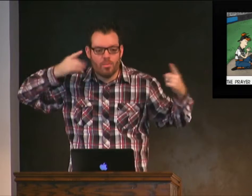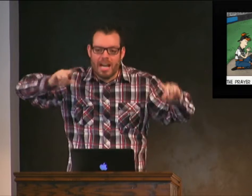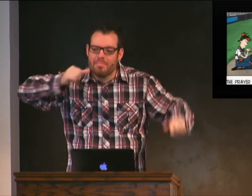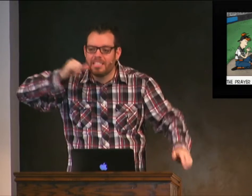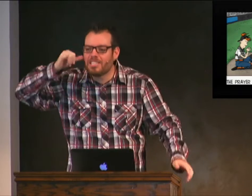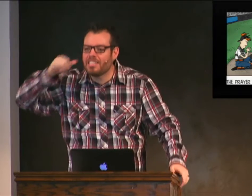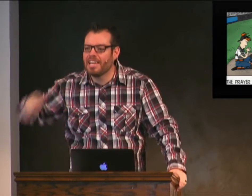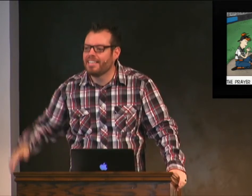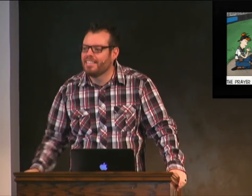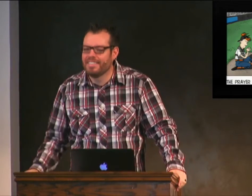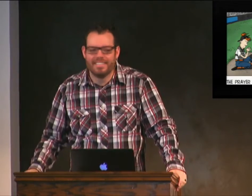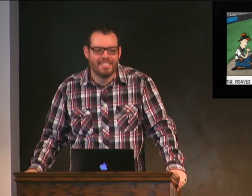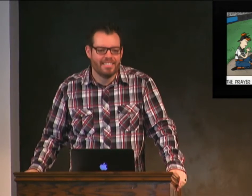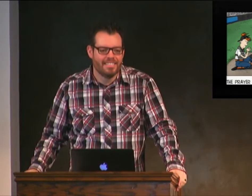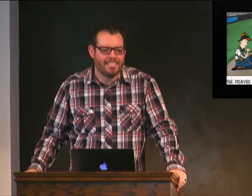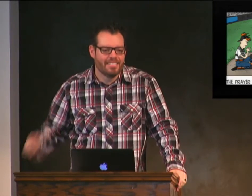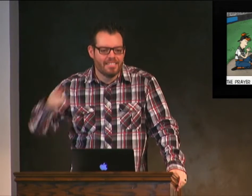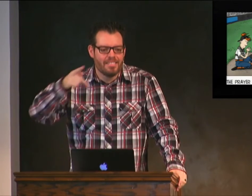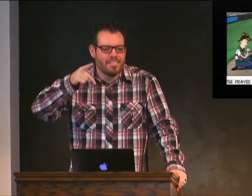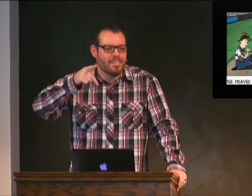Yeah, do you know what happened yesterday?